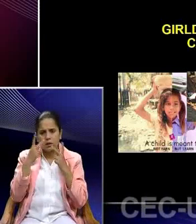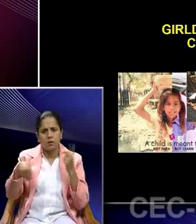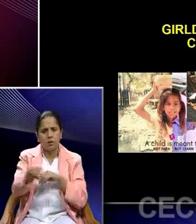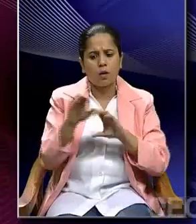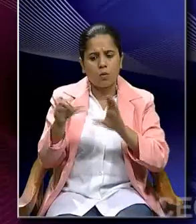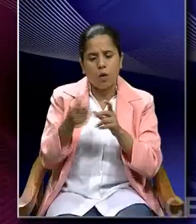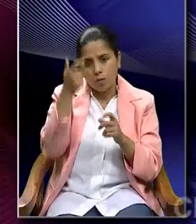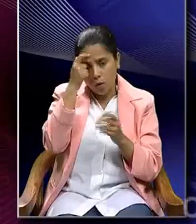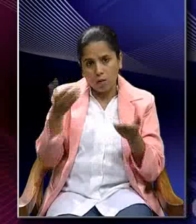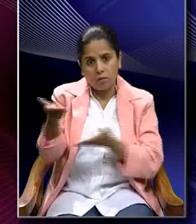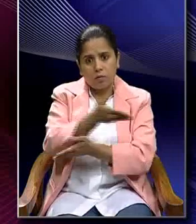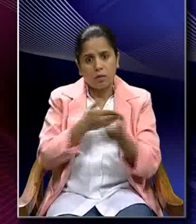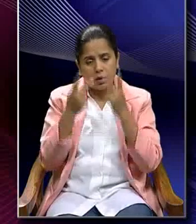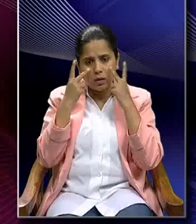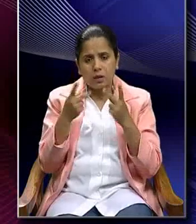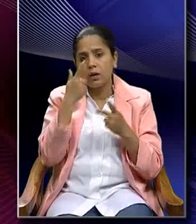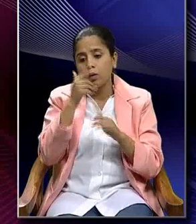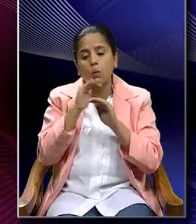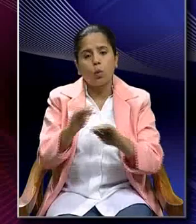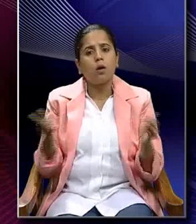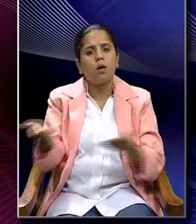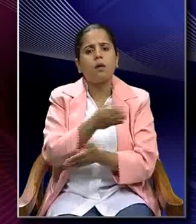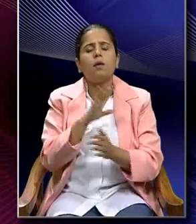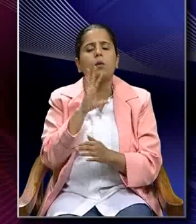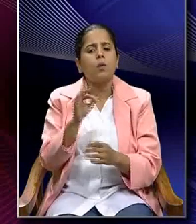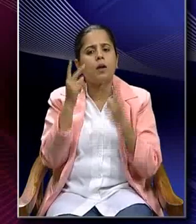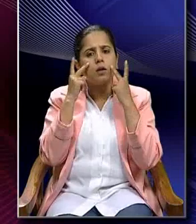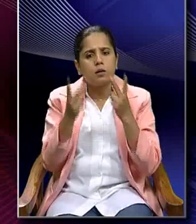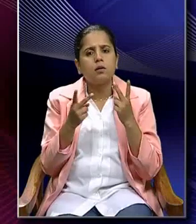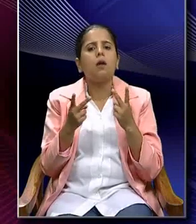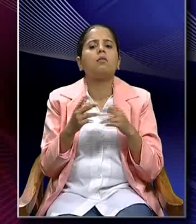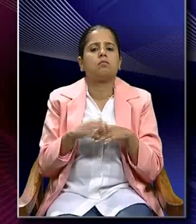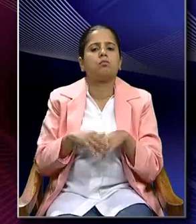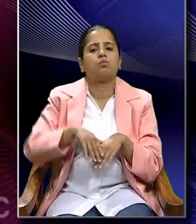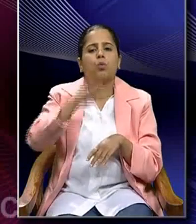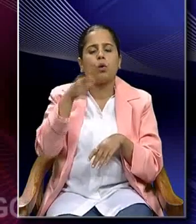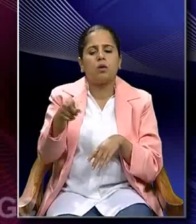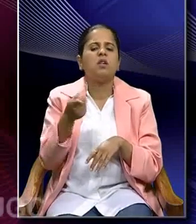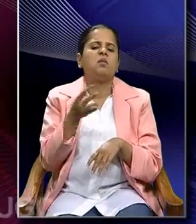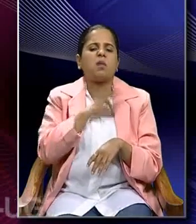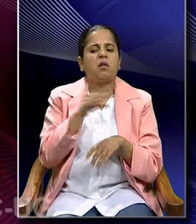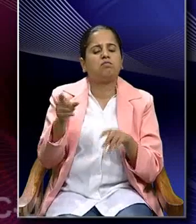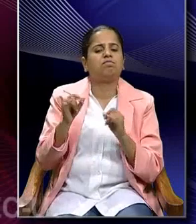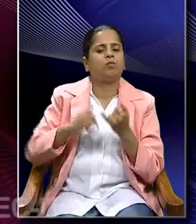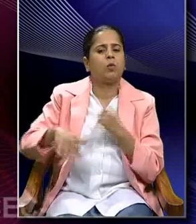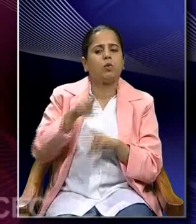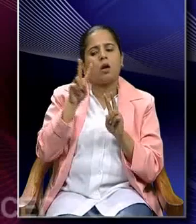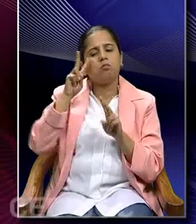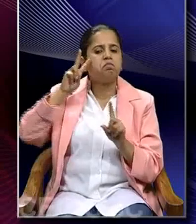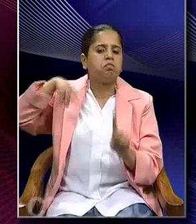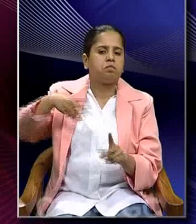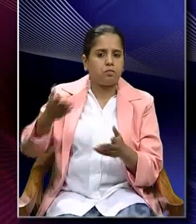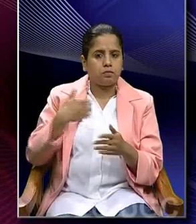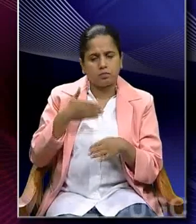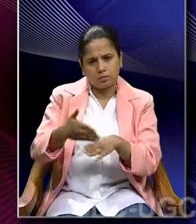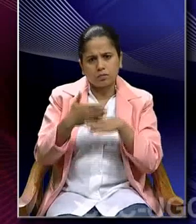vulnerable population, the girl child is particularly placed in a disadvantaged situation. I'm just